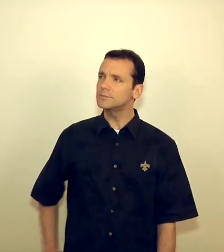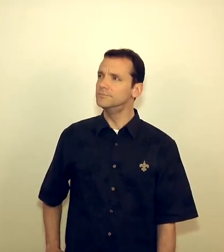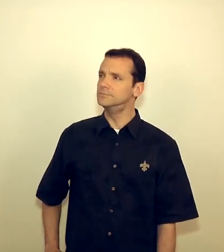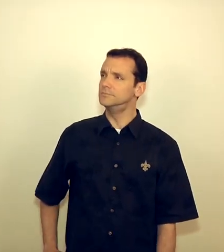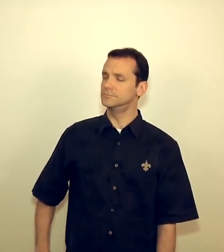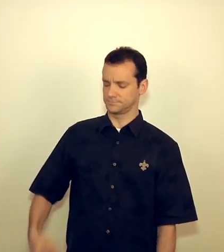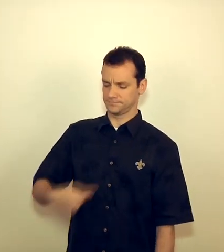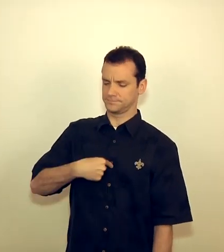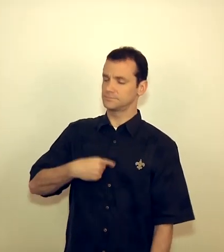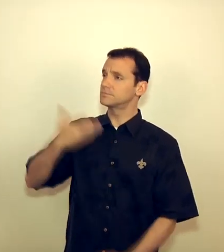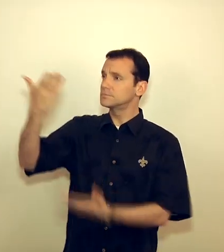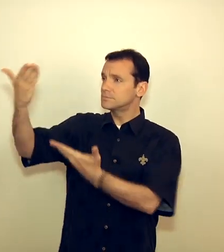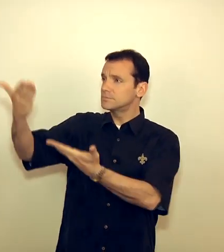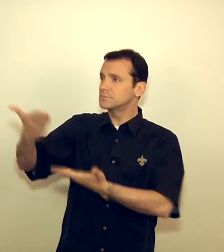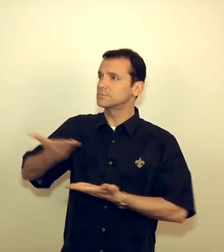Lord,